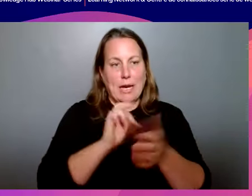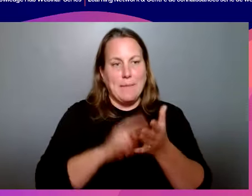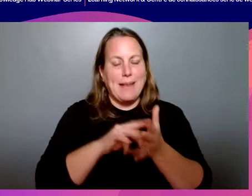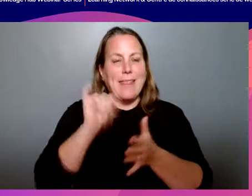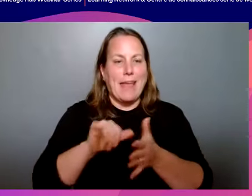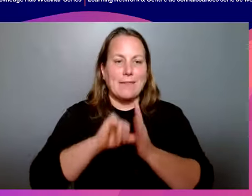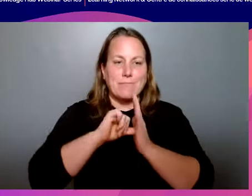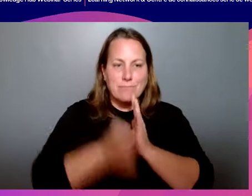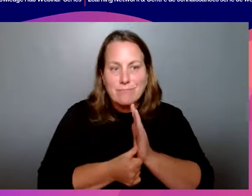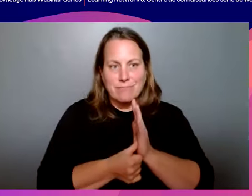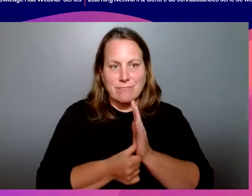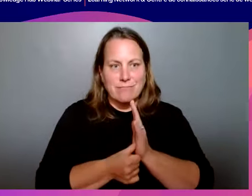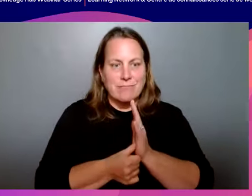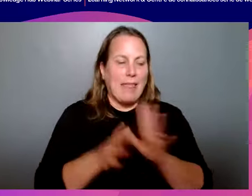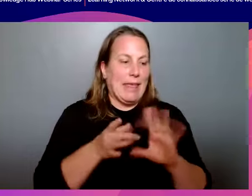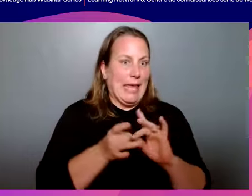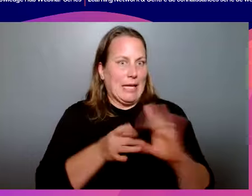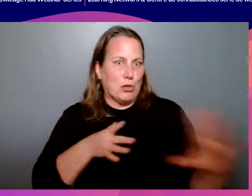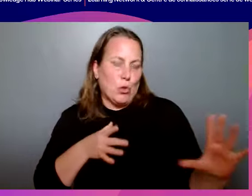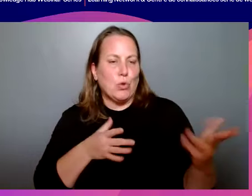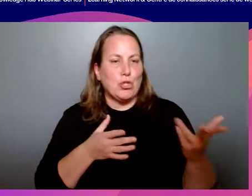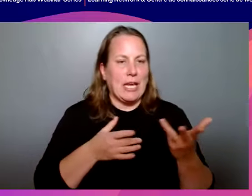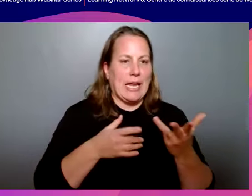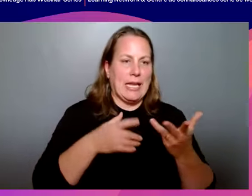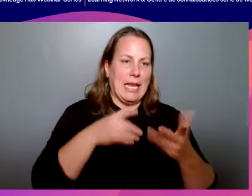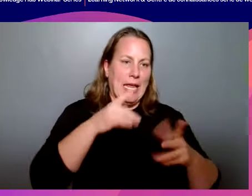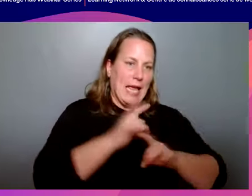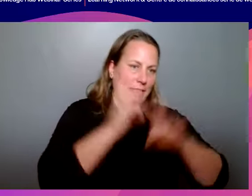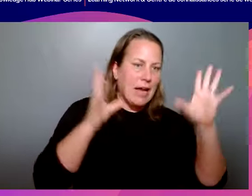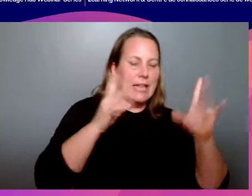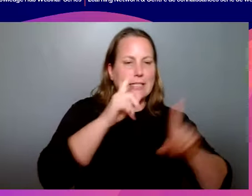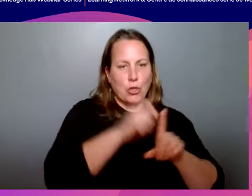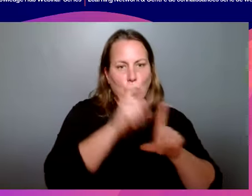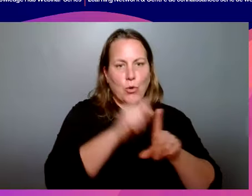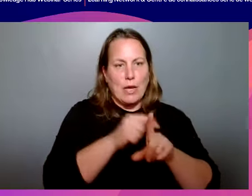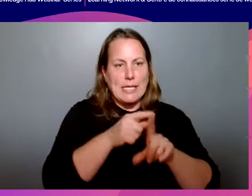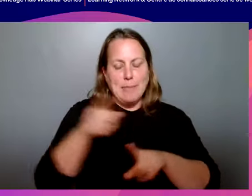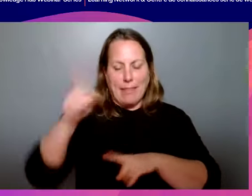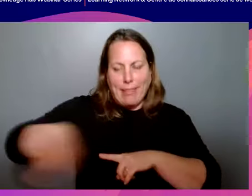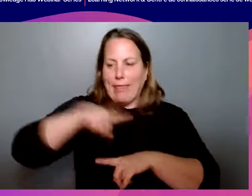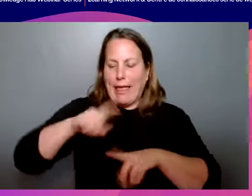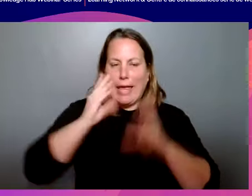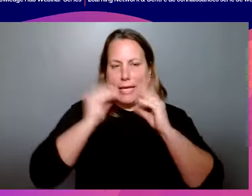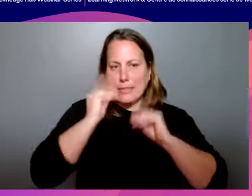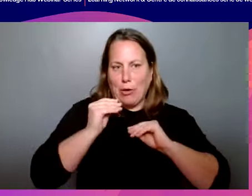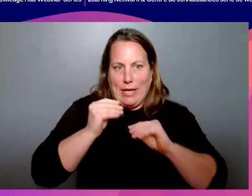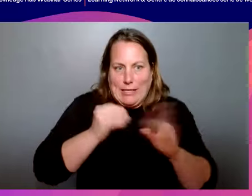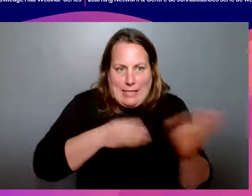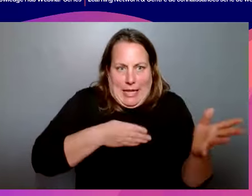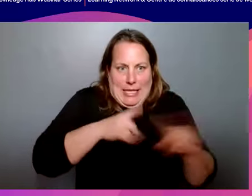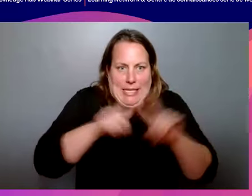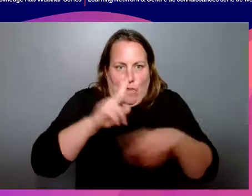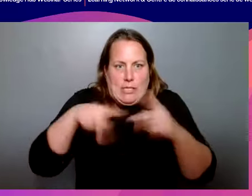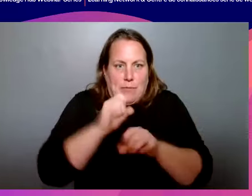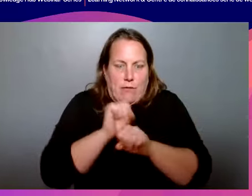discrimination, exclusion, violence, and harassment faced by these communities across various sectors. And then